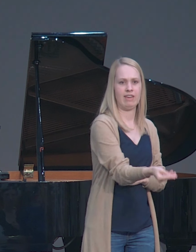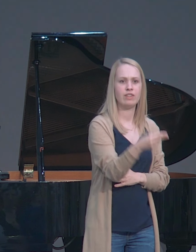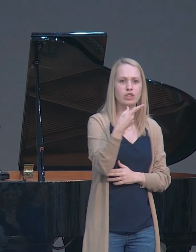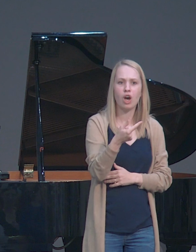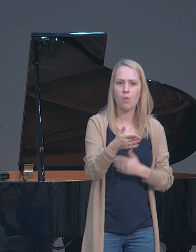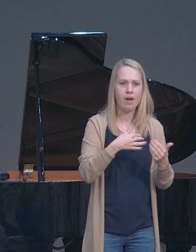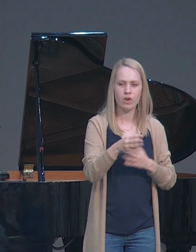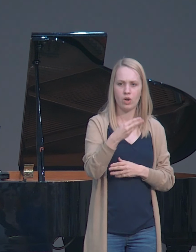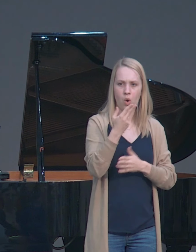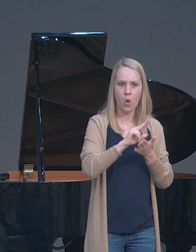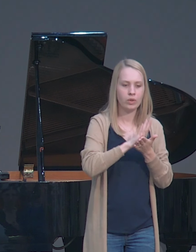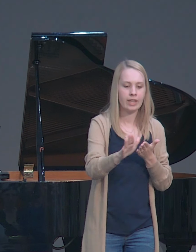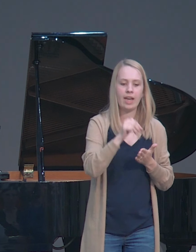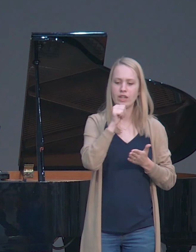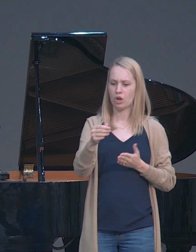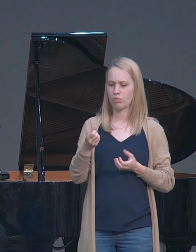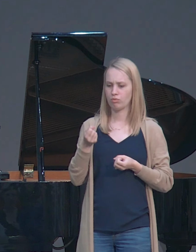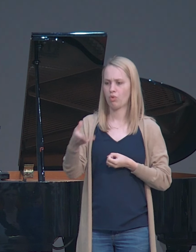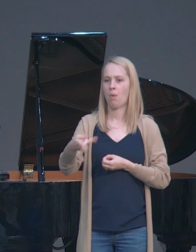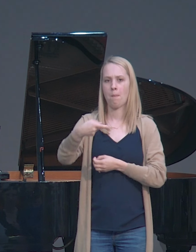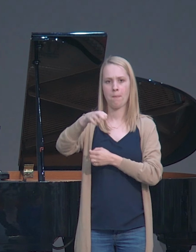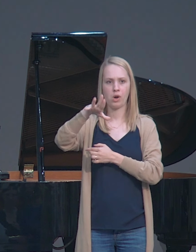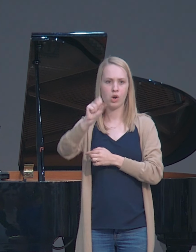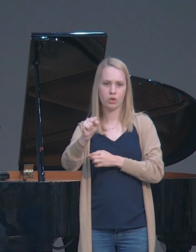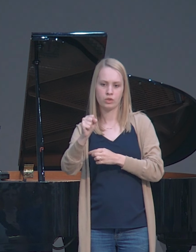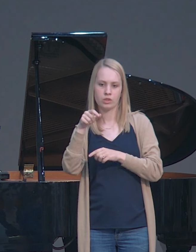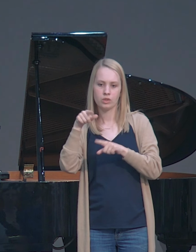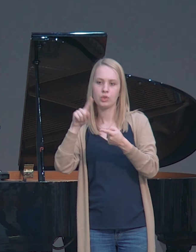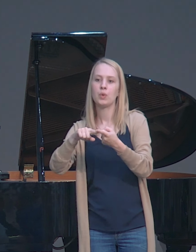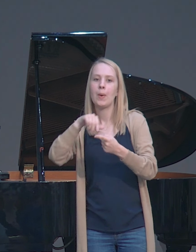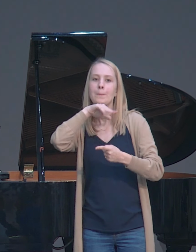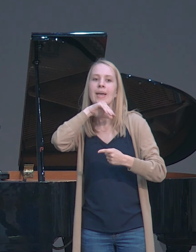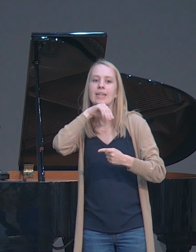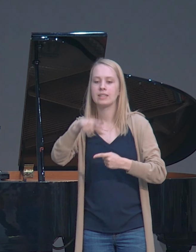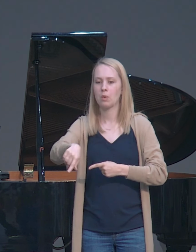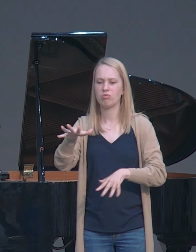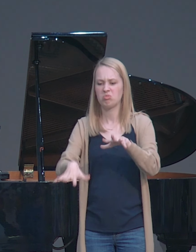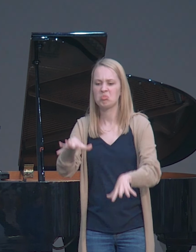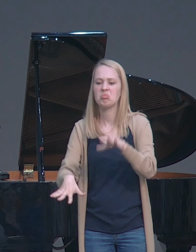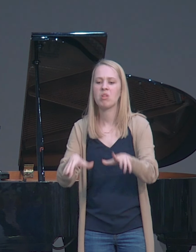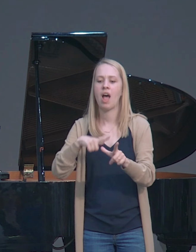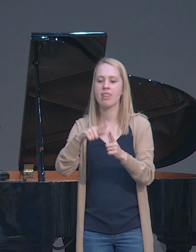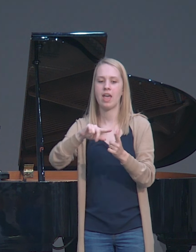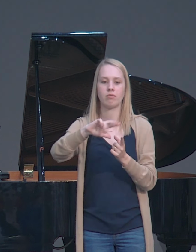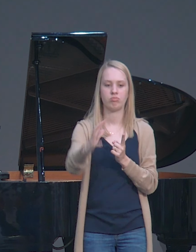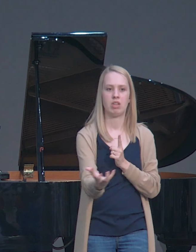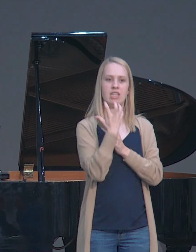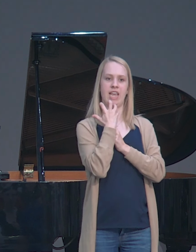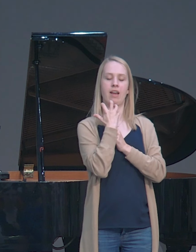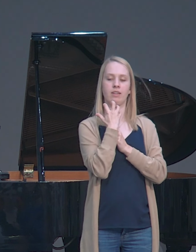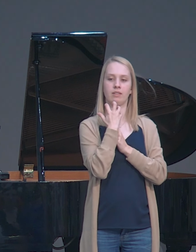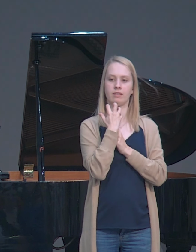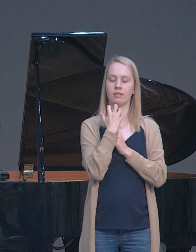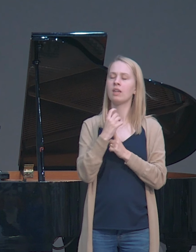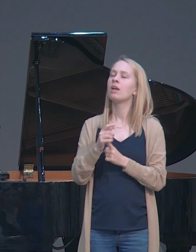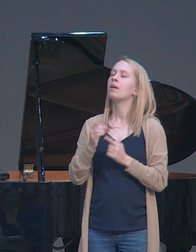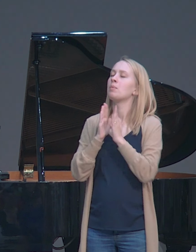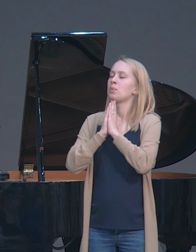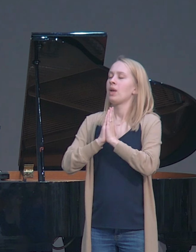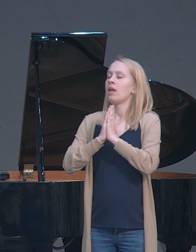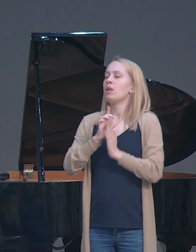your pearls before pigs, lest they trample them underfoot and turn to attack you. Lord, as we look at your word today, would